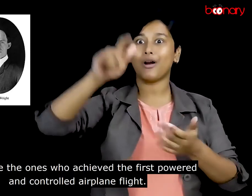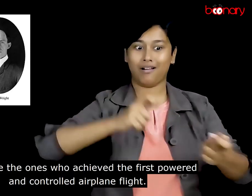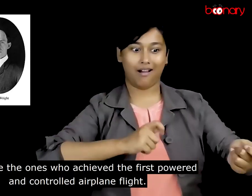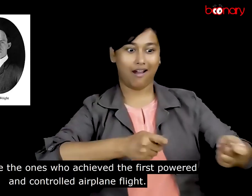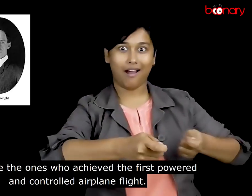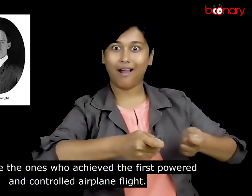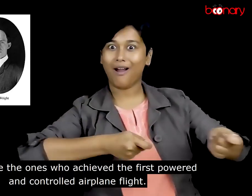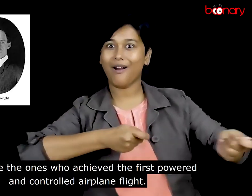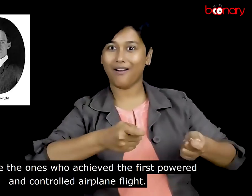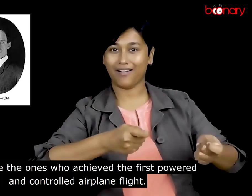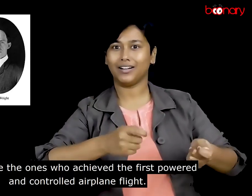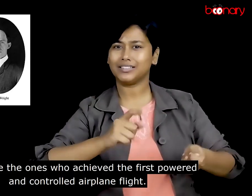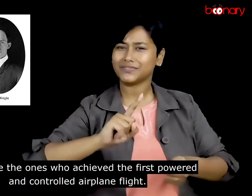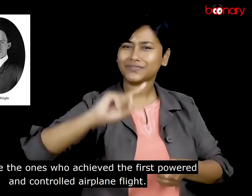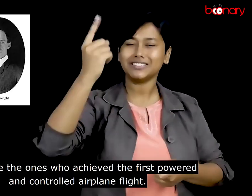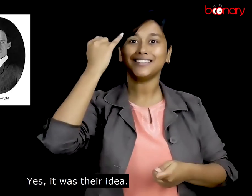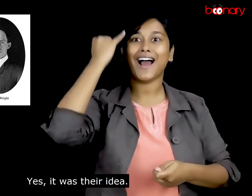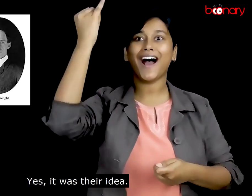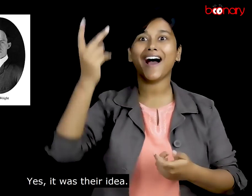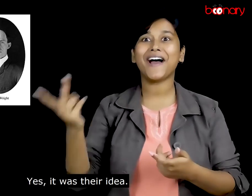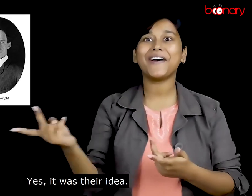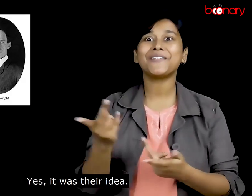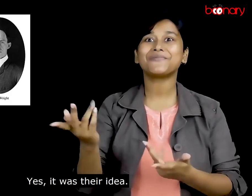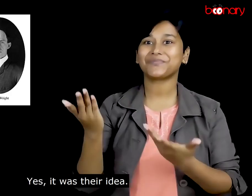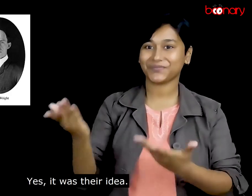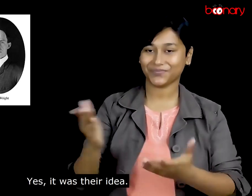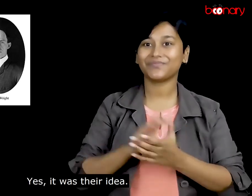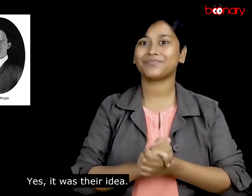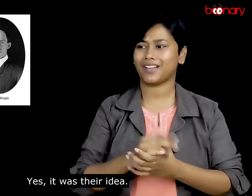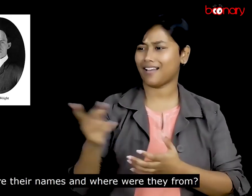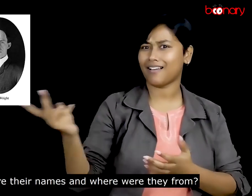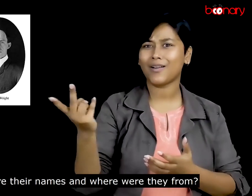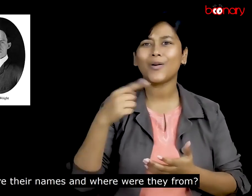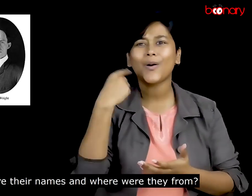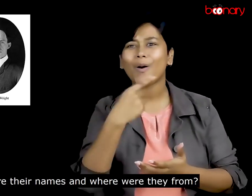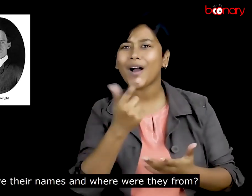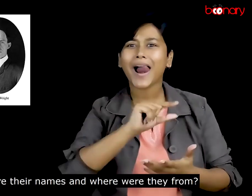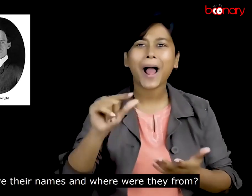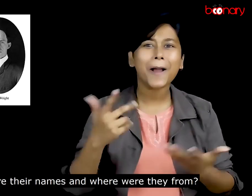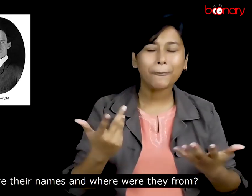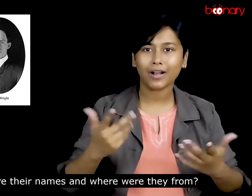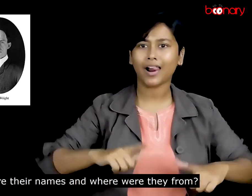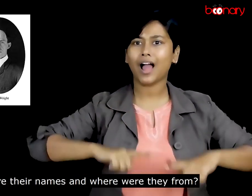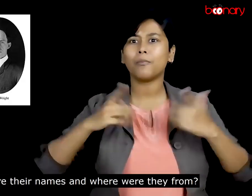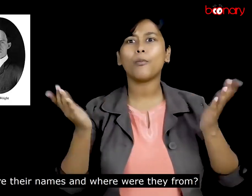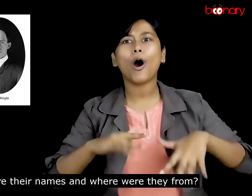controlled airplane flight. Yes, it was their idea. What were their names and where were they from?